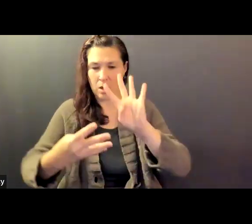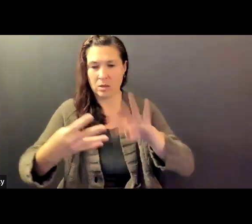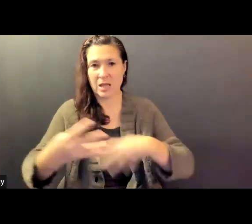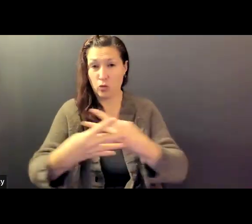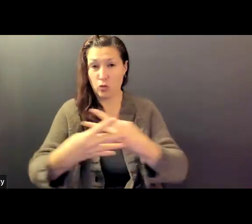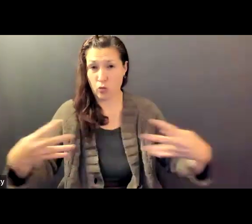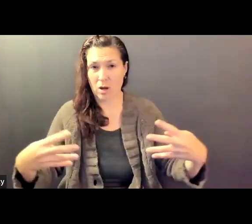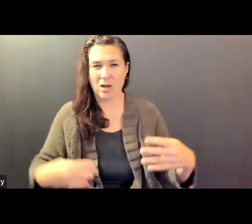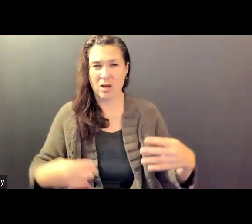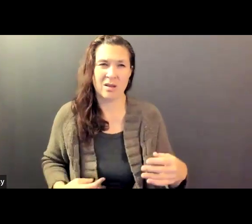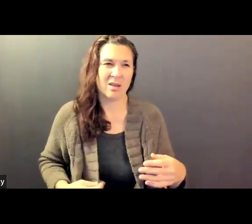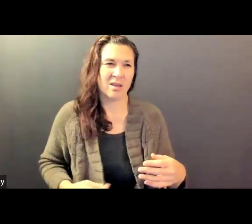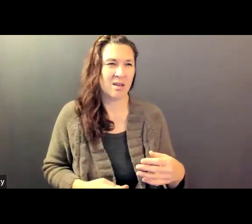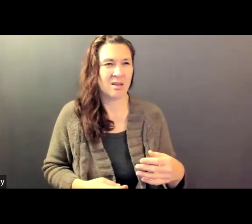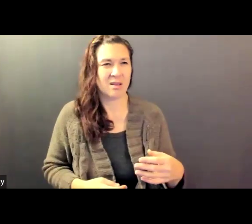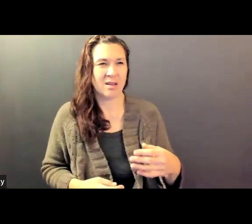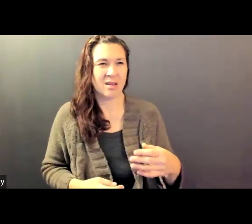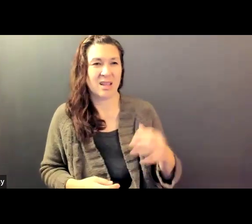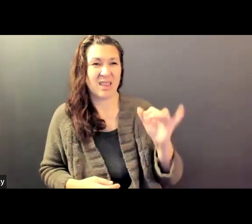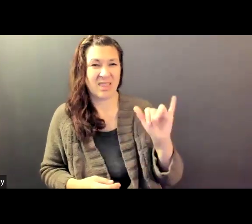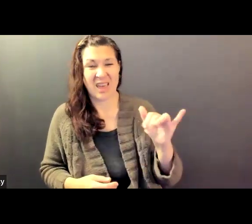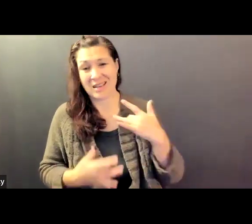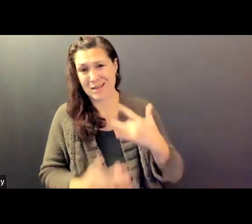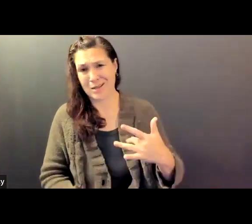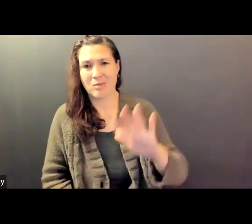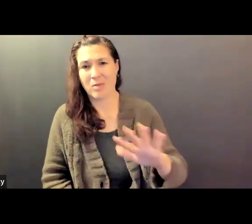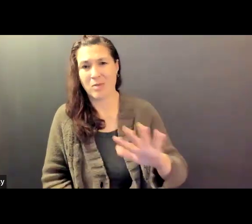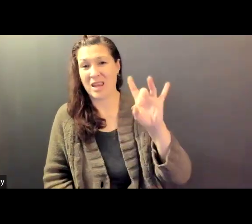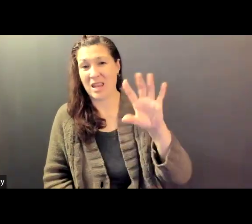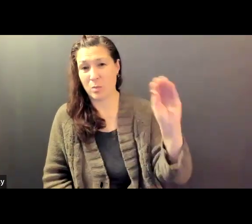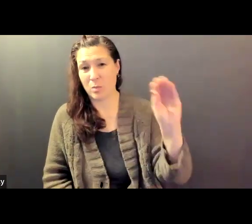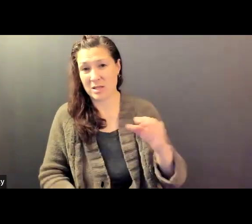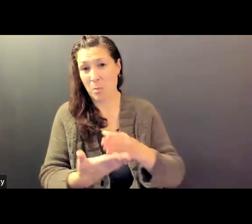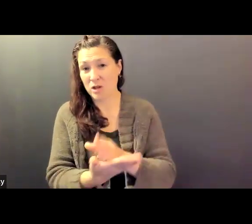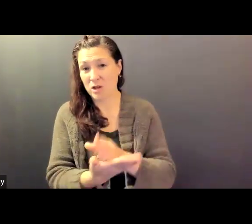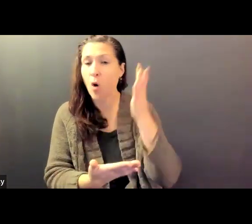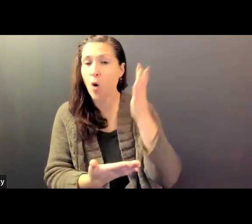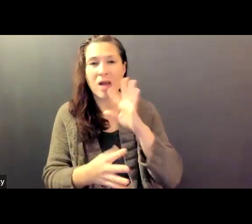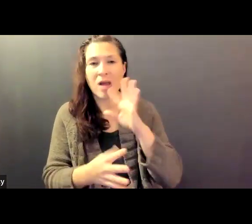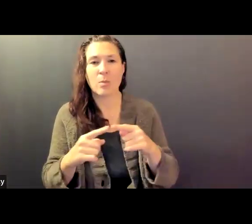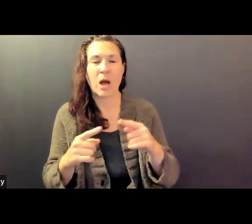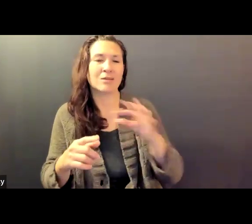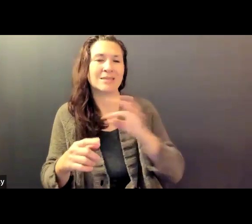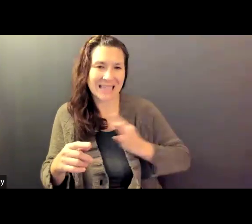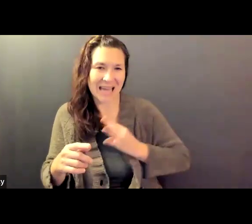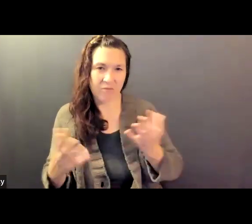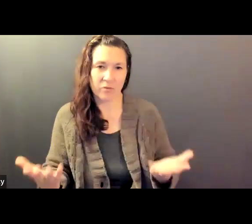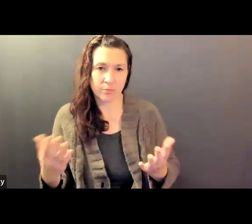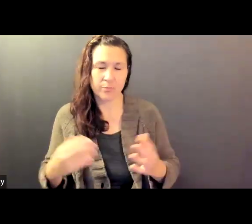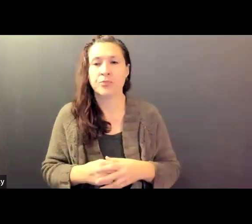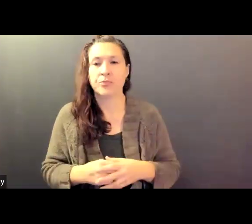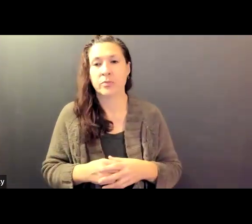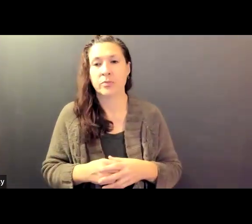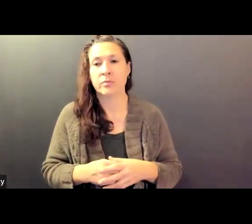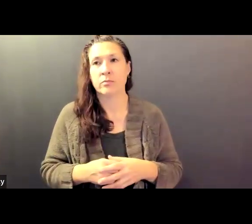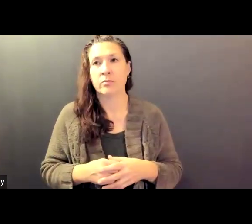80 to 85% of your budget, because that's your people. And so we've spent a lot of time